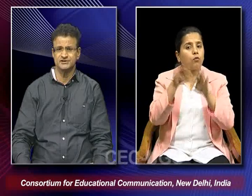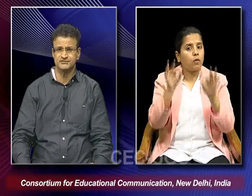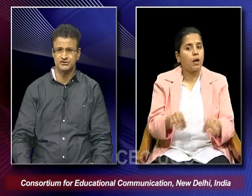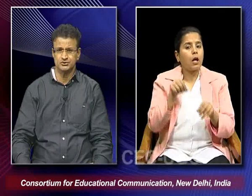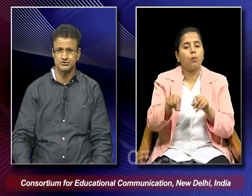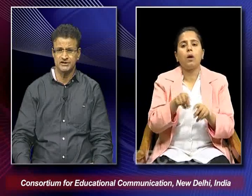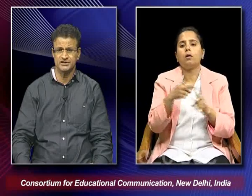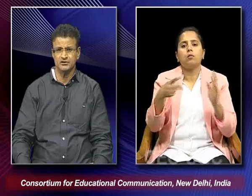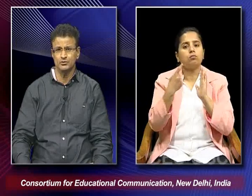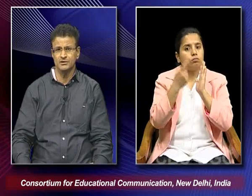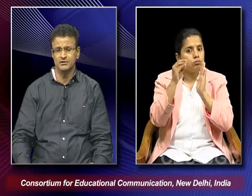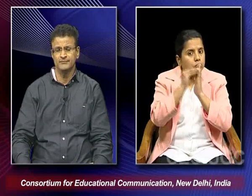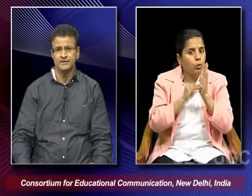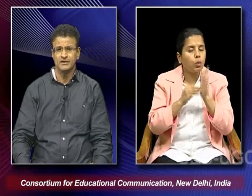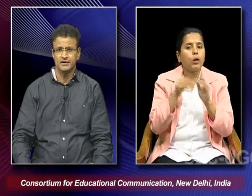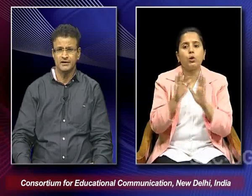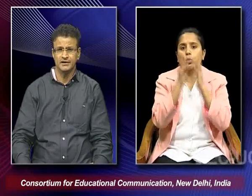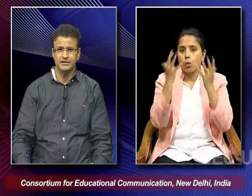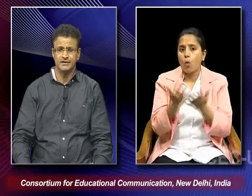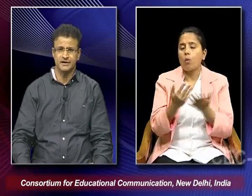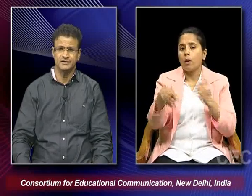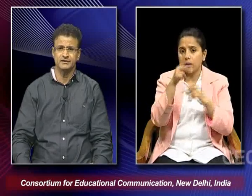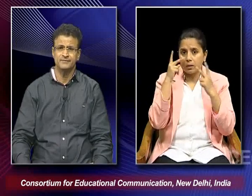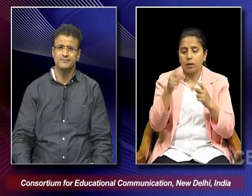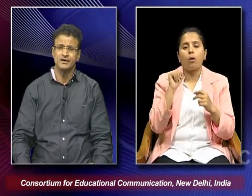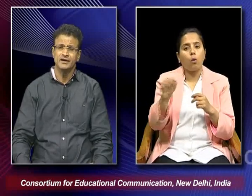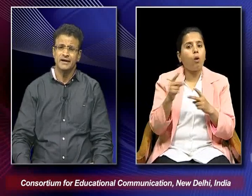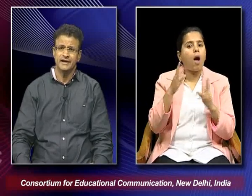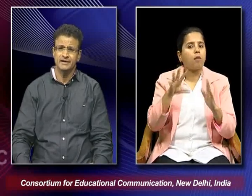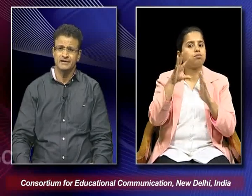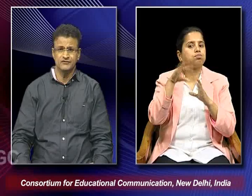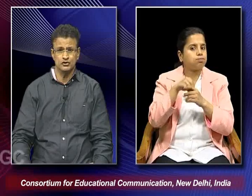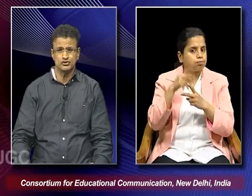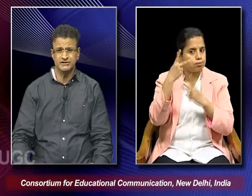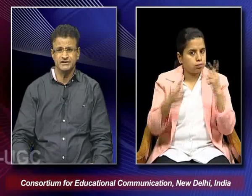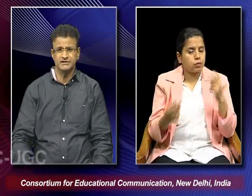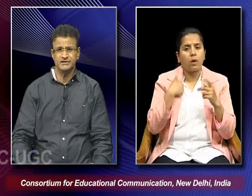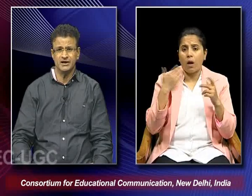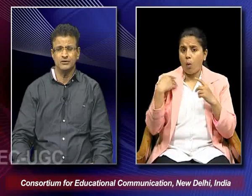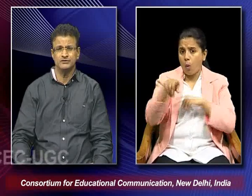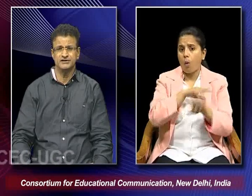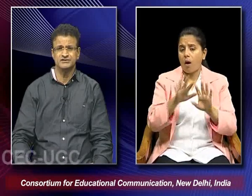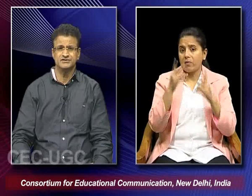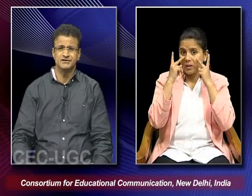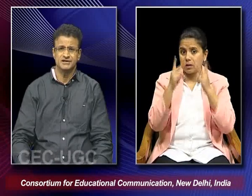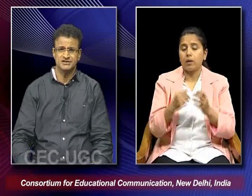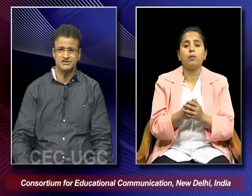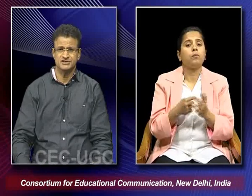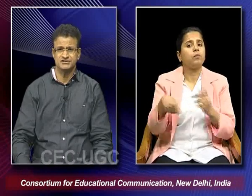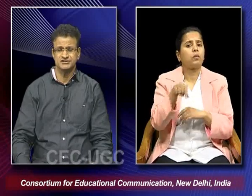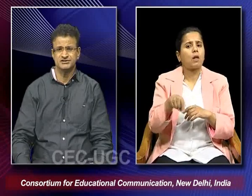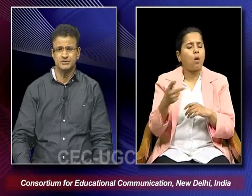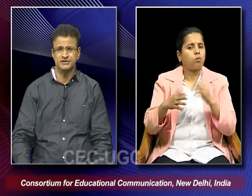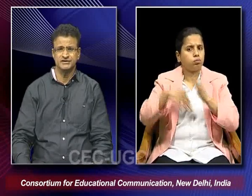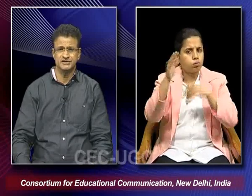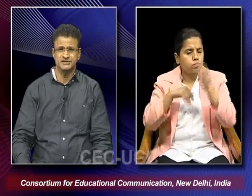the specific issues that are global in character. And we also see that how these constructs,